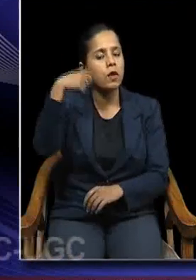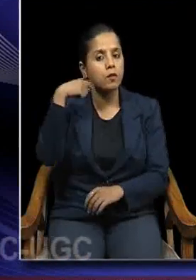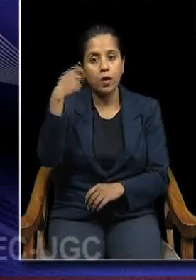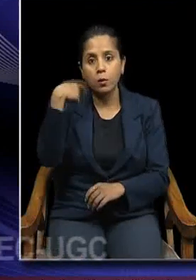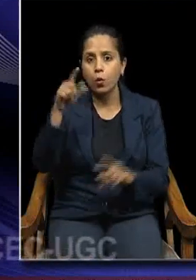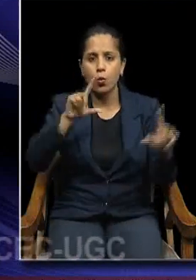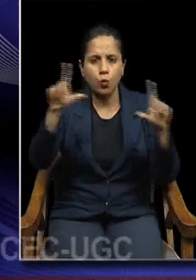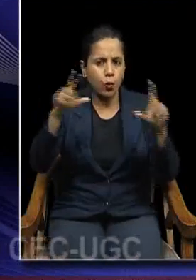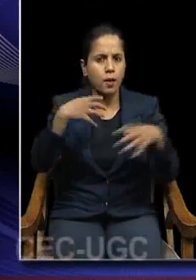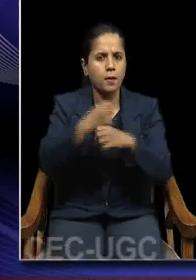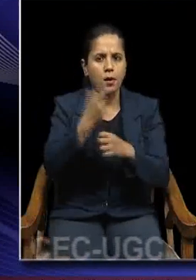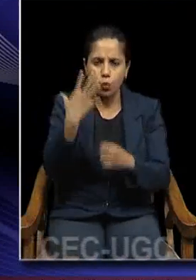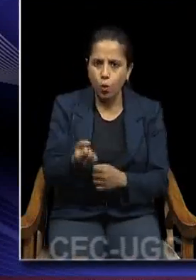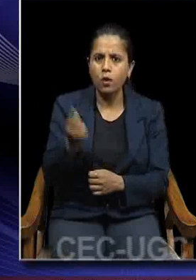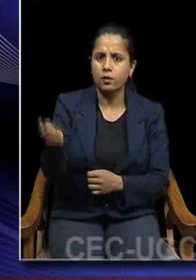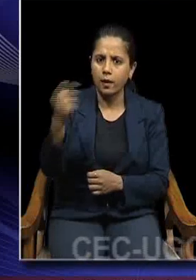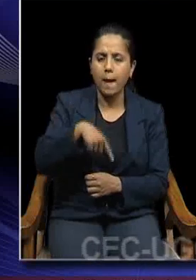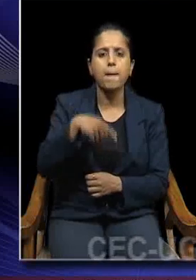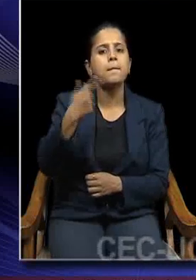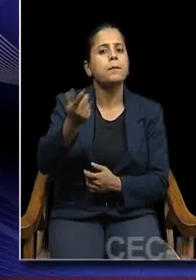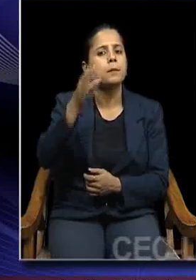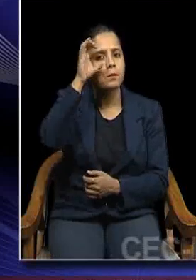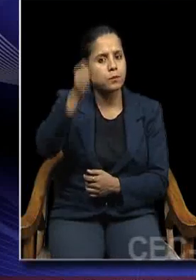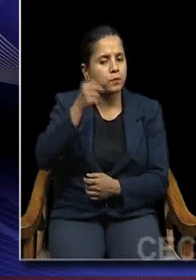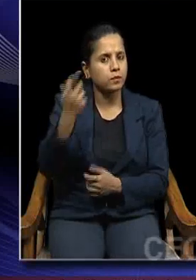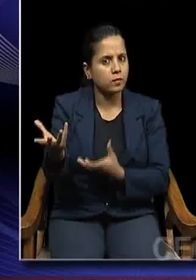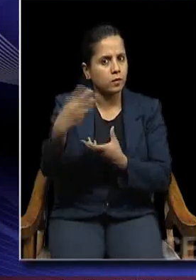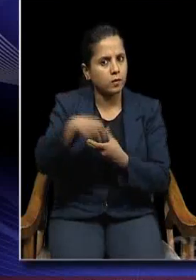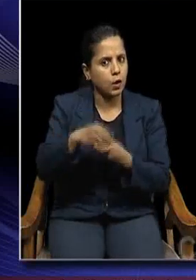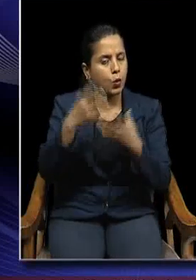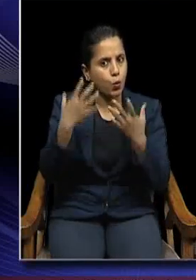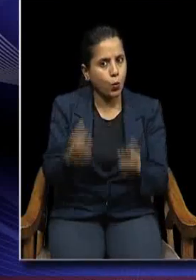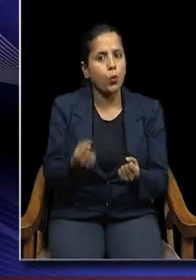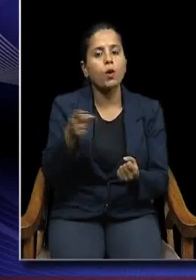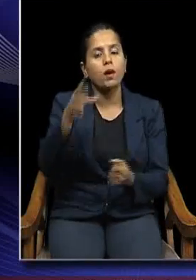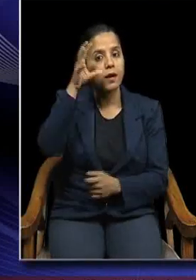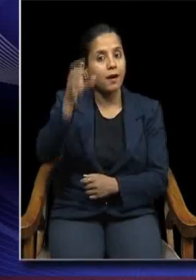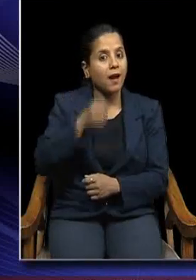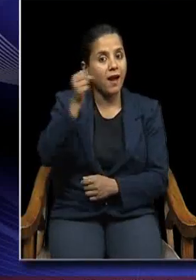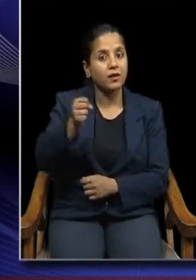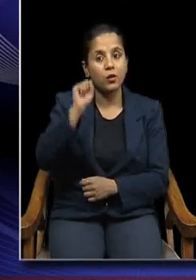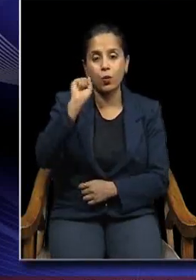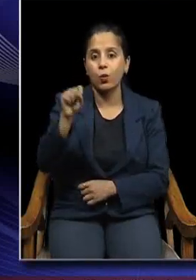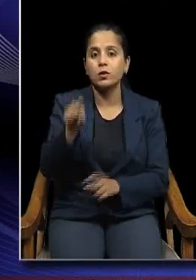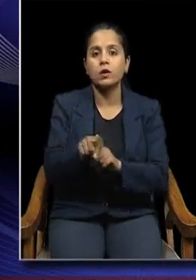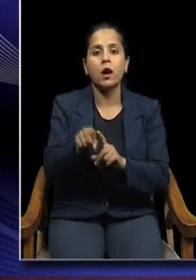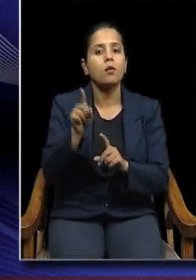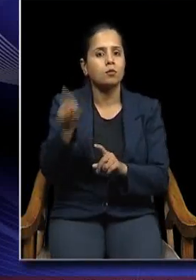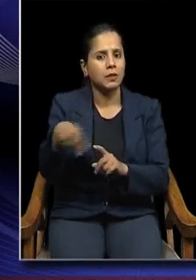they wanted him to in a way contribute in that sense, that Gandhi in a way should try to